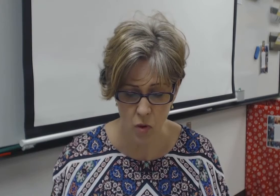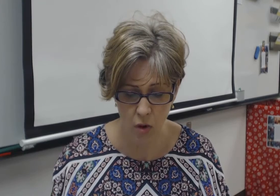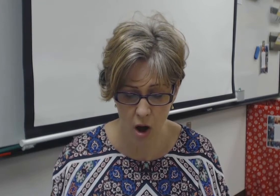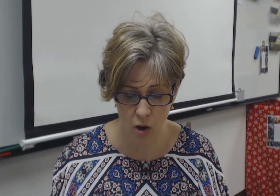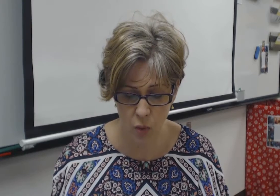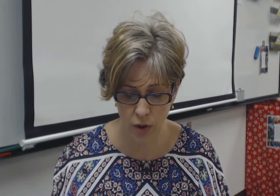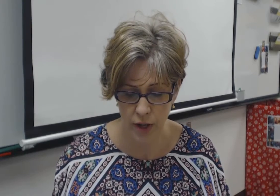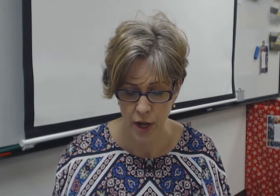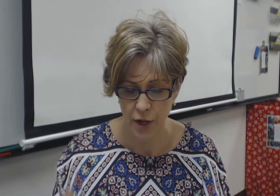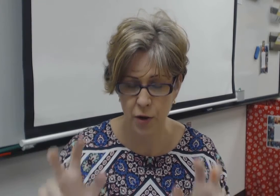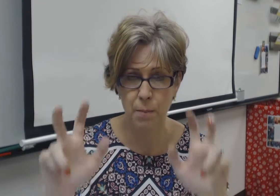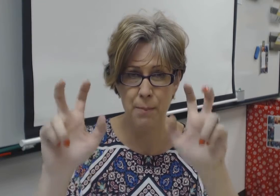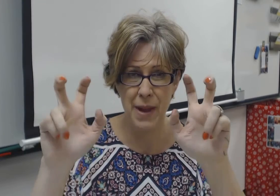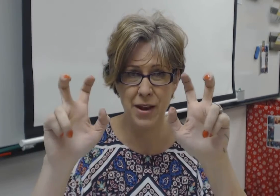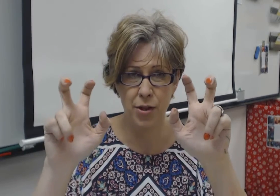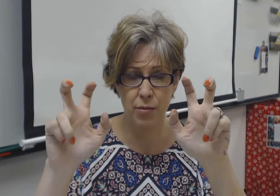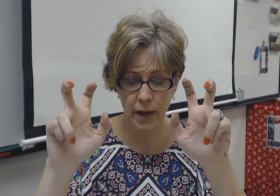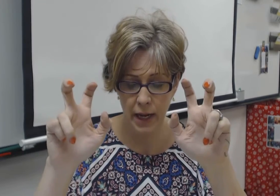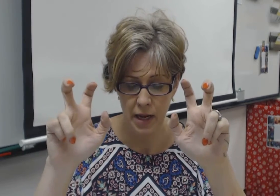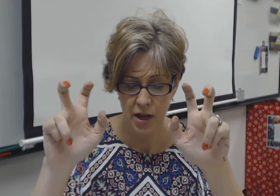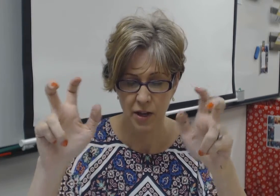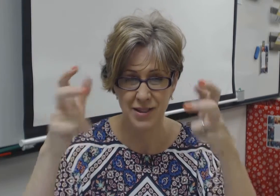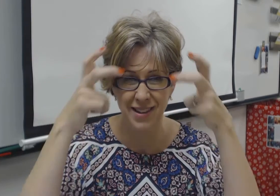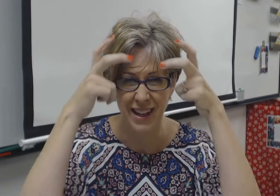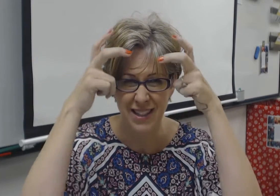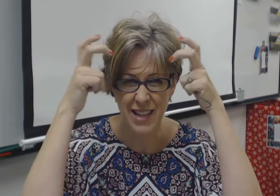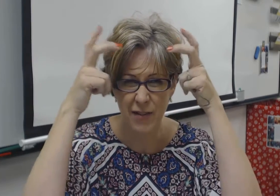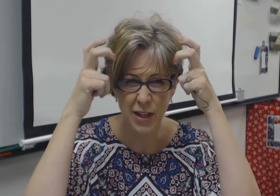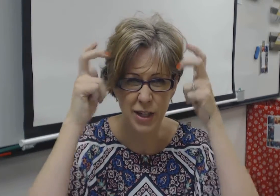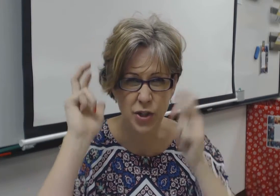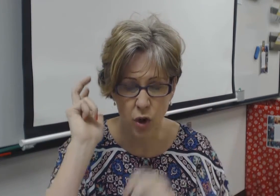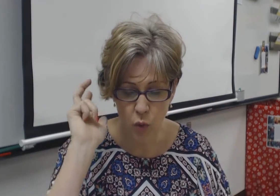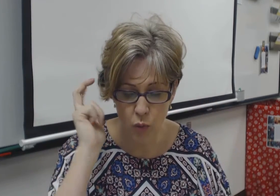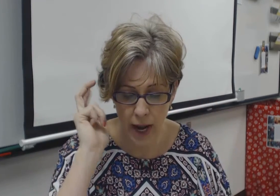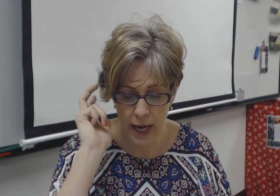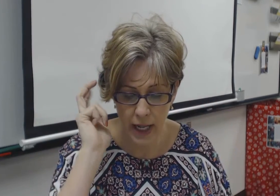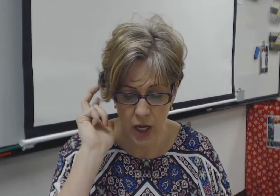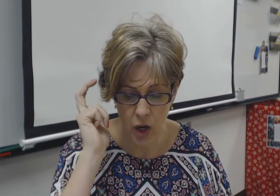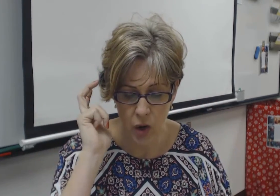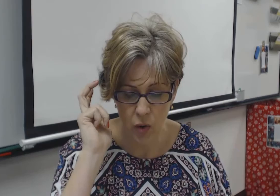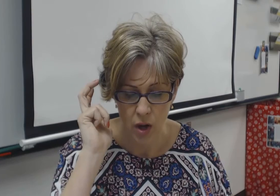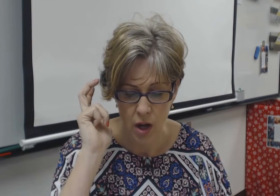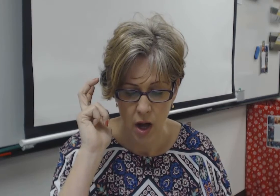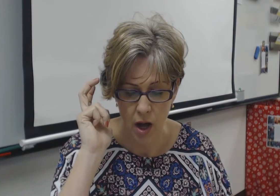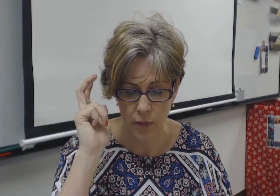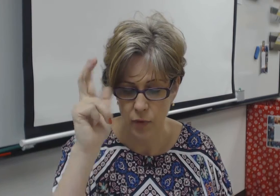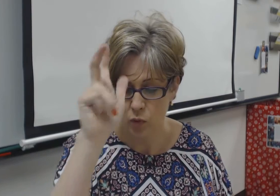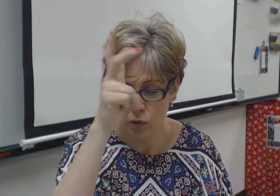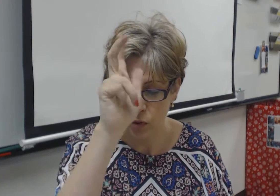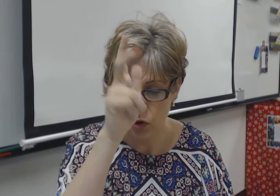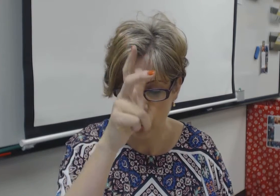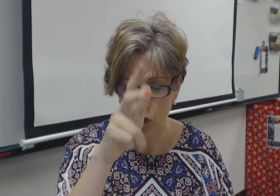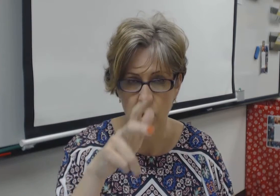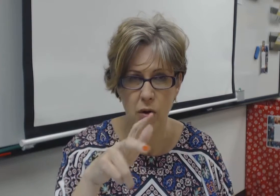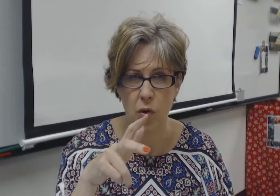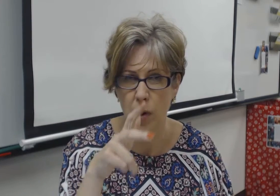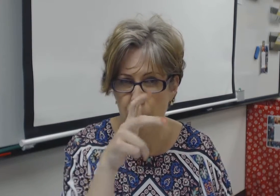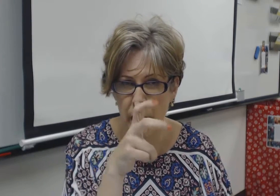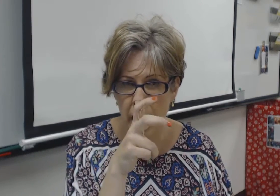or awkward. Your bent 3, you'll see like devilish or radio, rooster or a